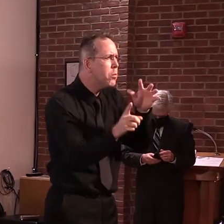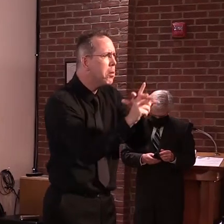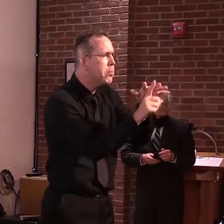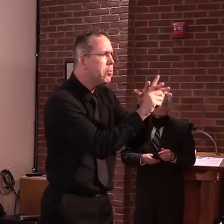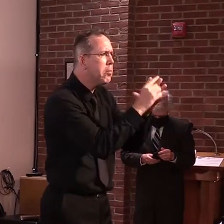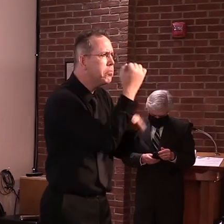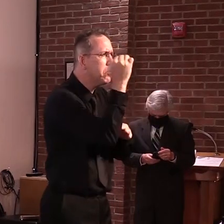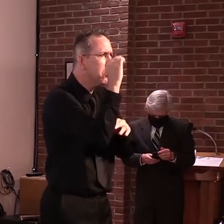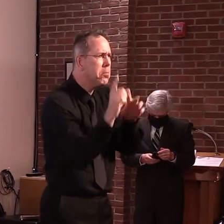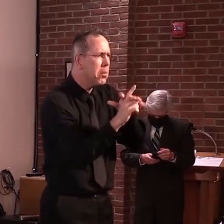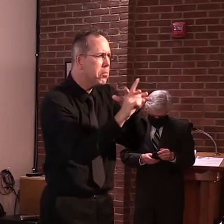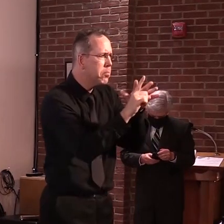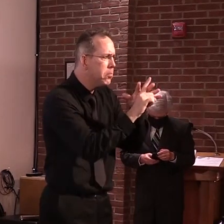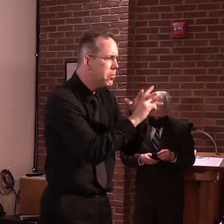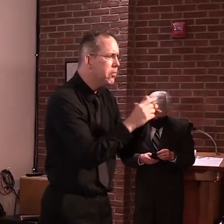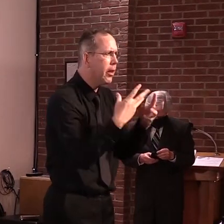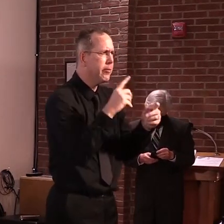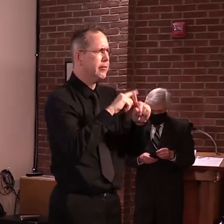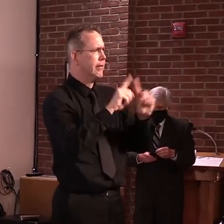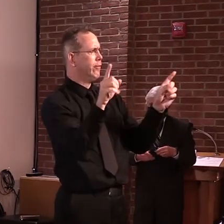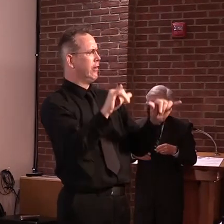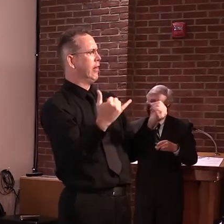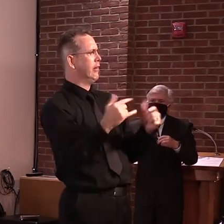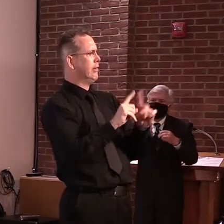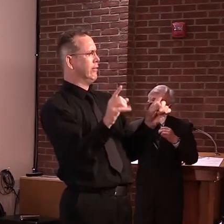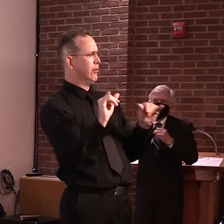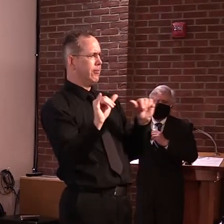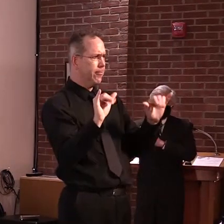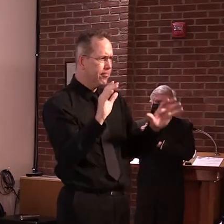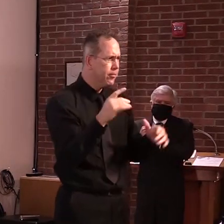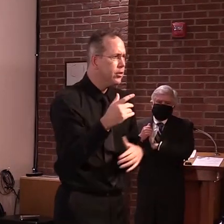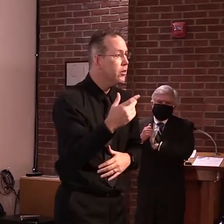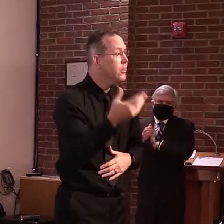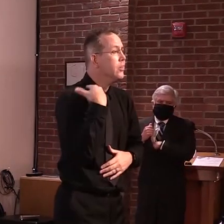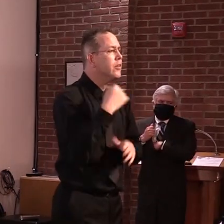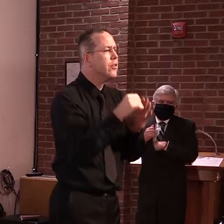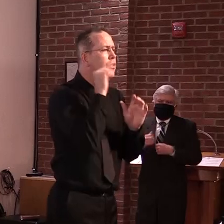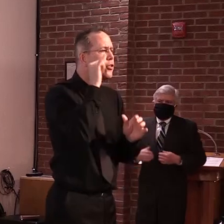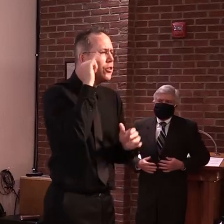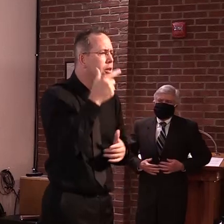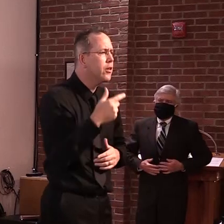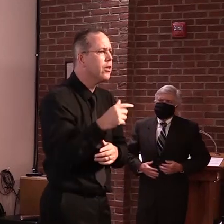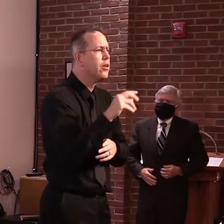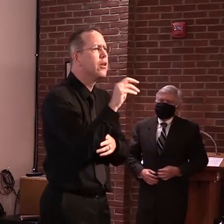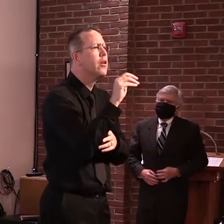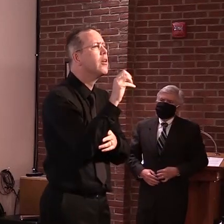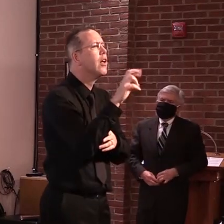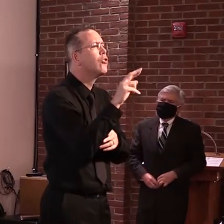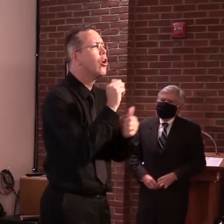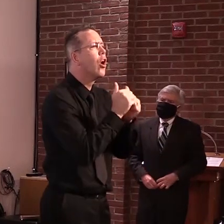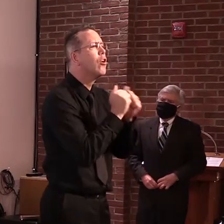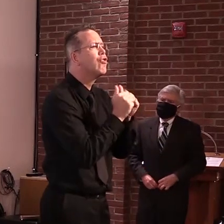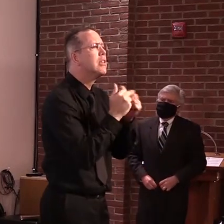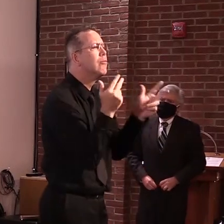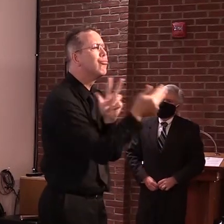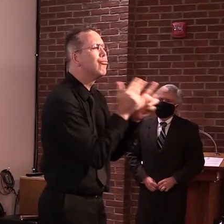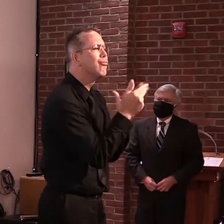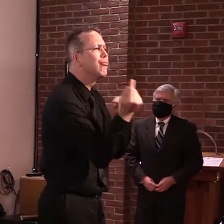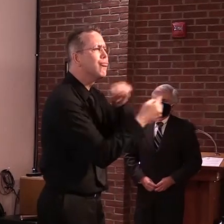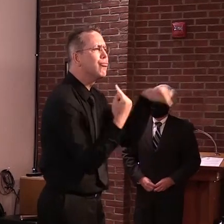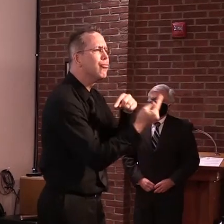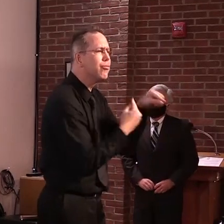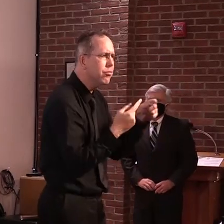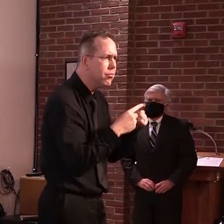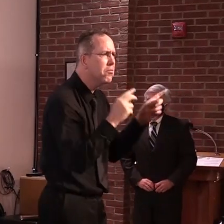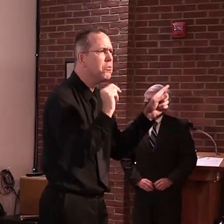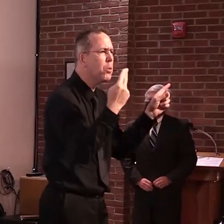has banned Confederate flags from their sanctioned race events. To me, that speaks volumes